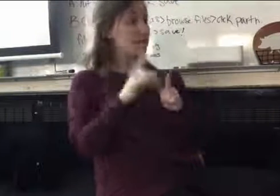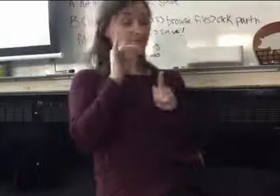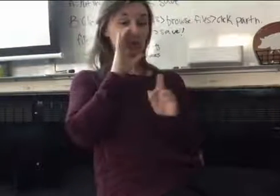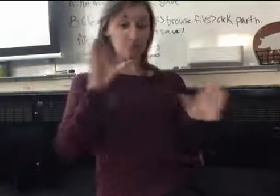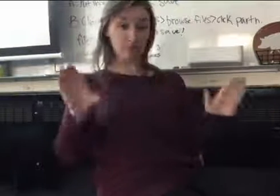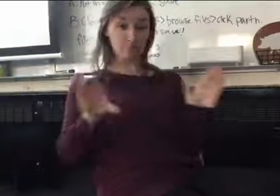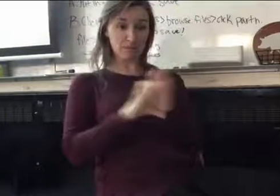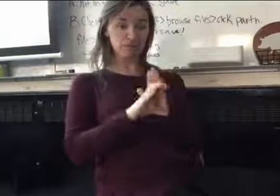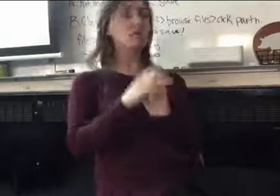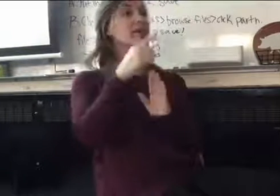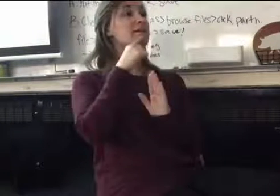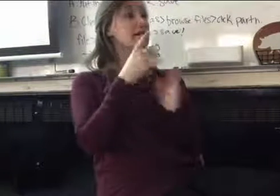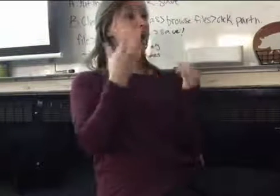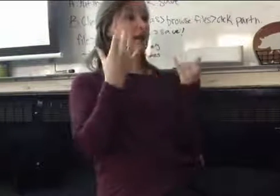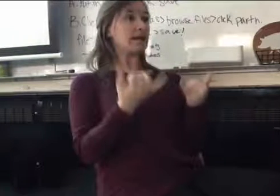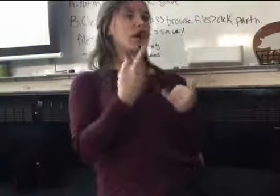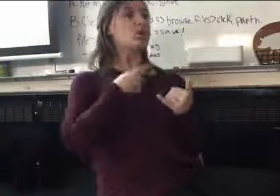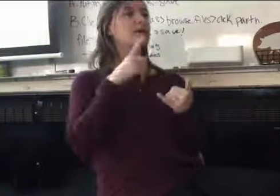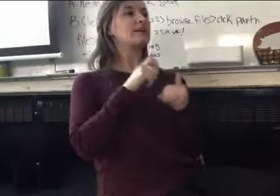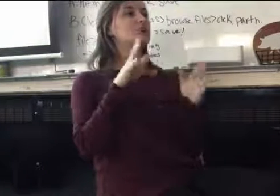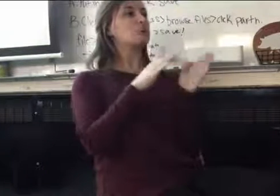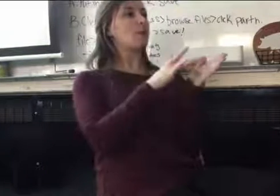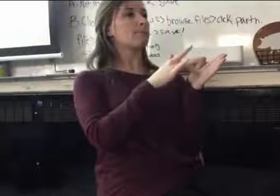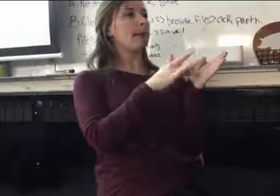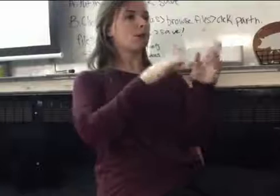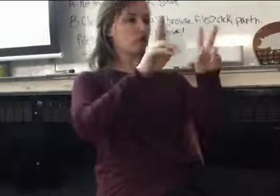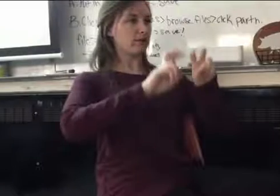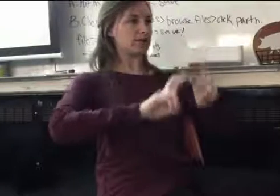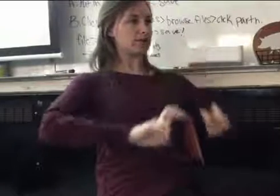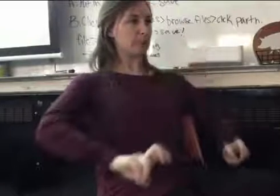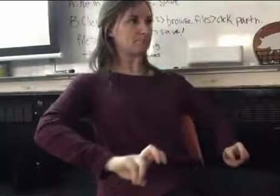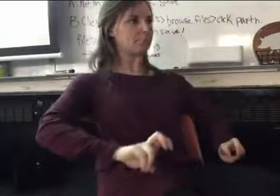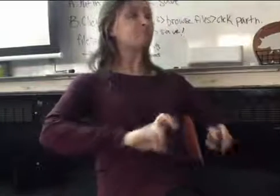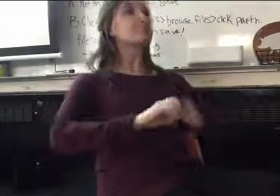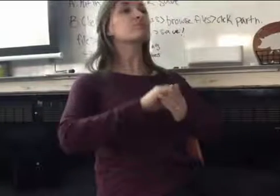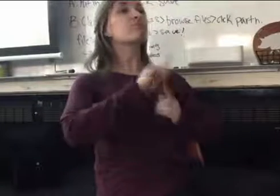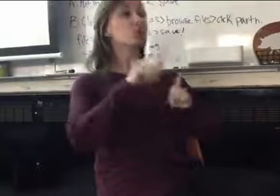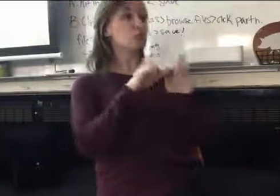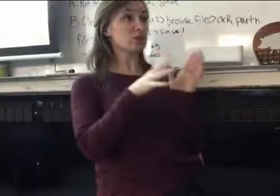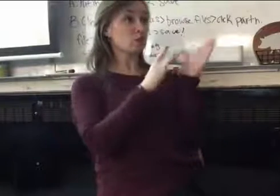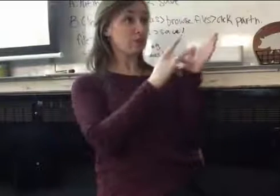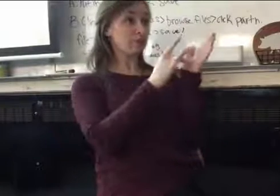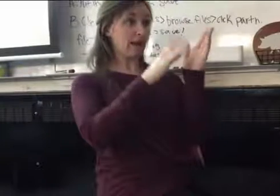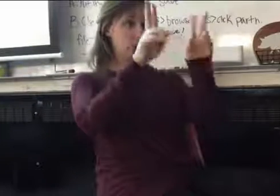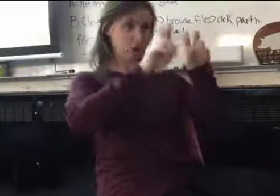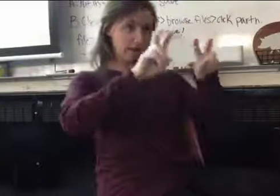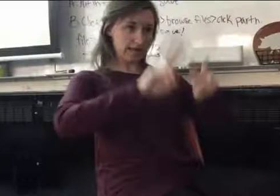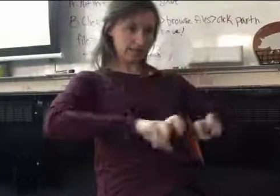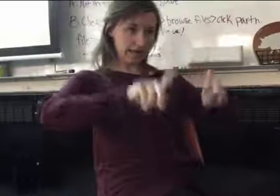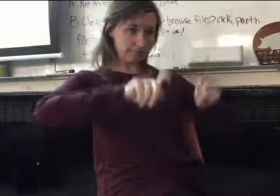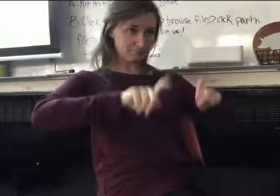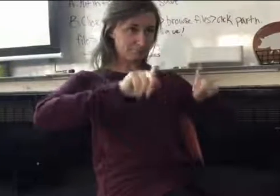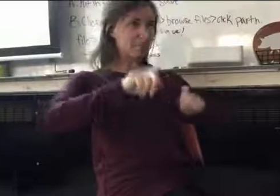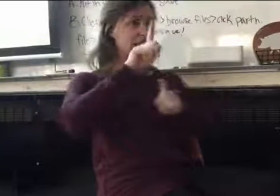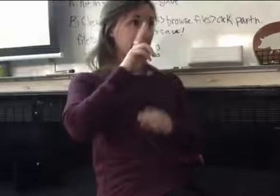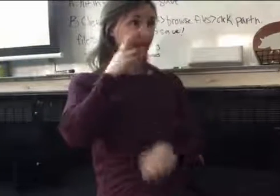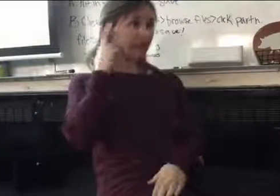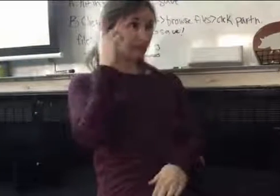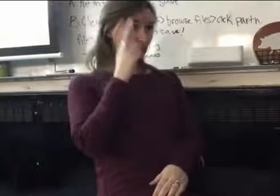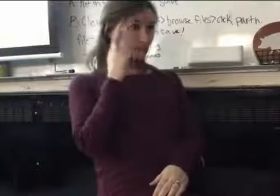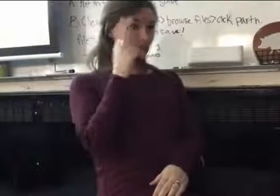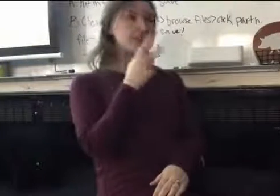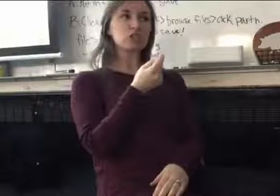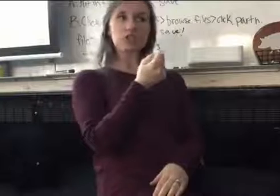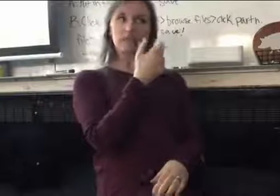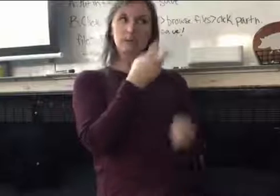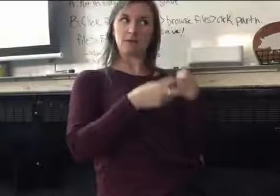picture and they said, we now need to do a medical exam. Well, when they go to do the medical exam, they realize that there's a little bit